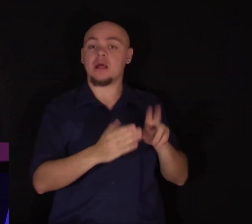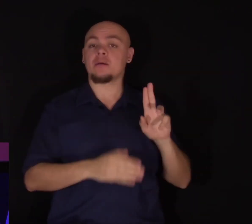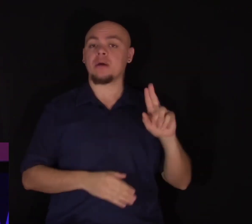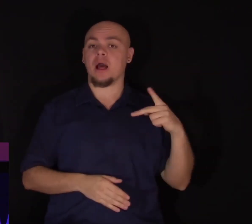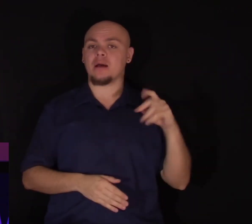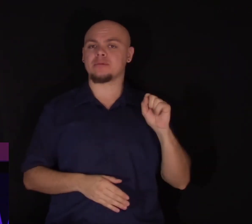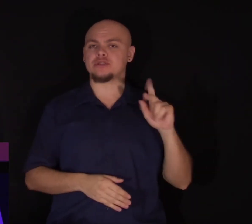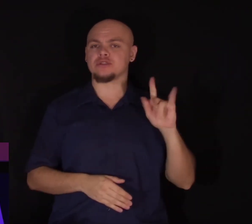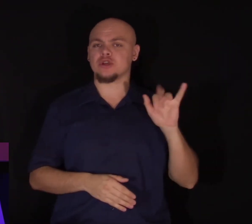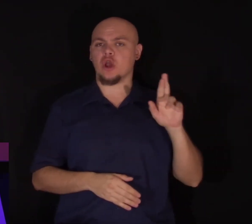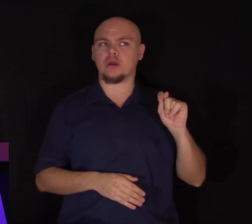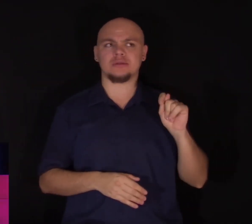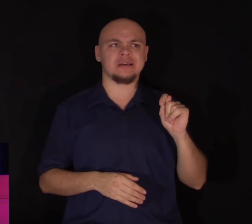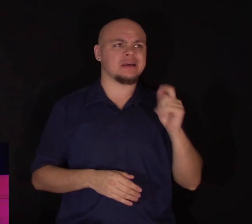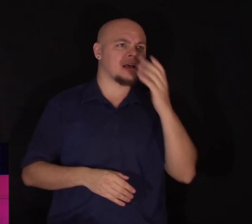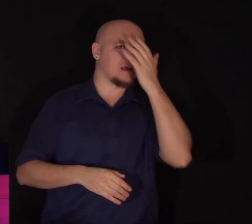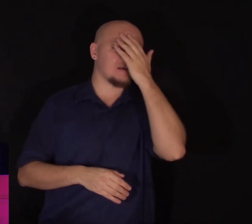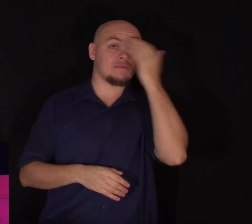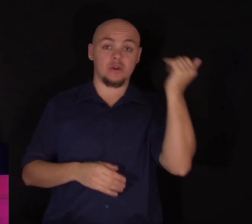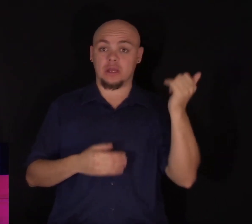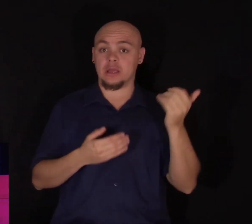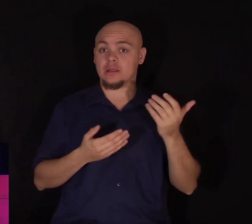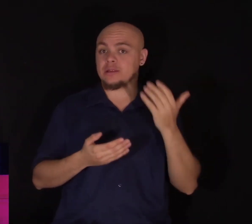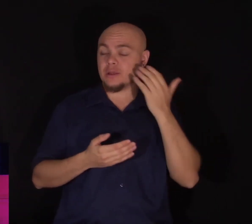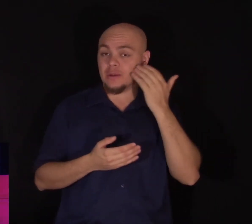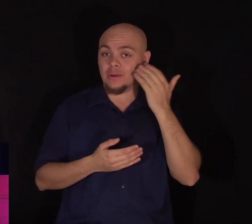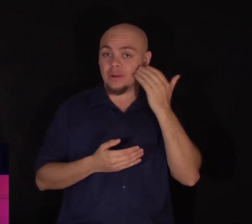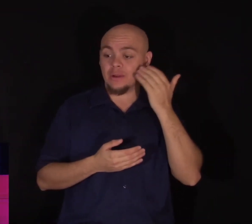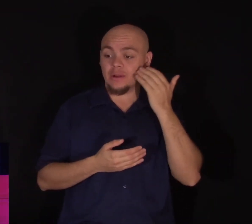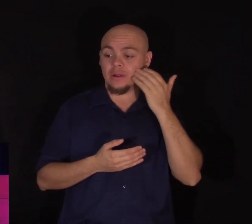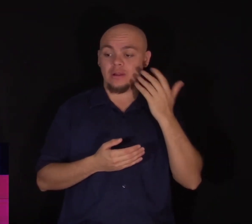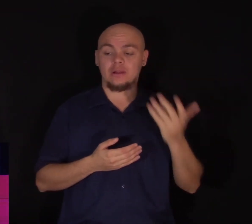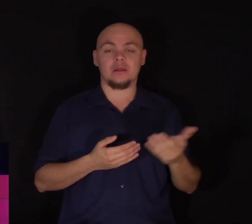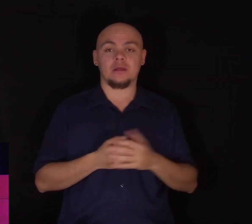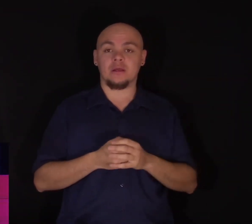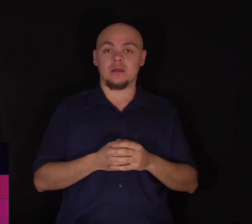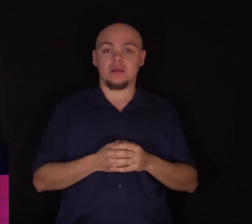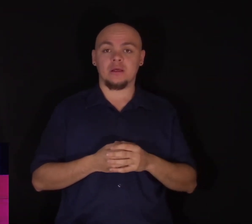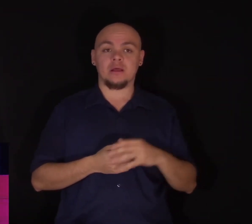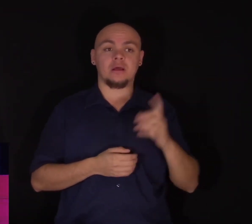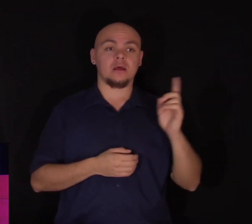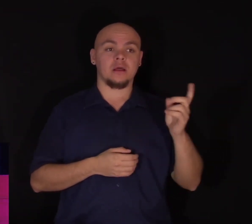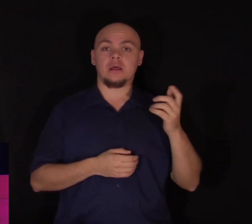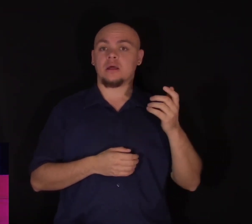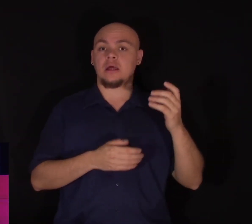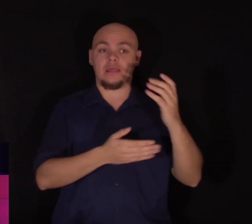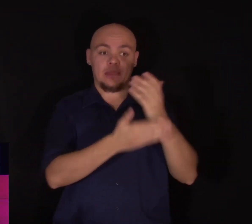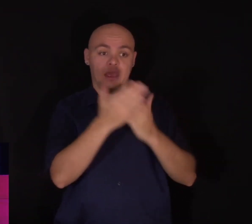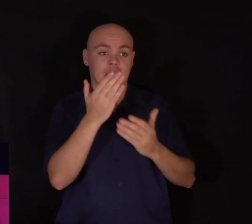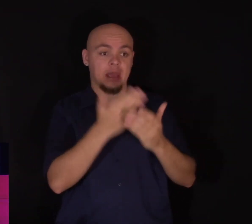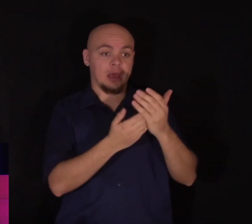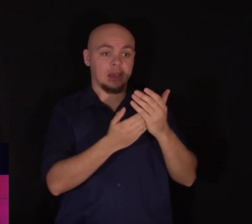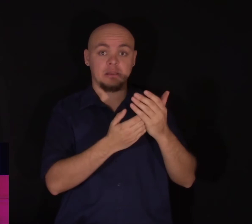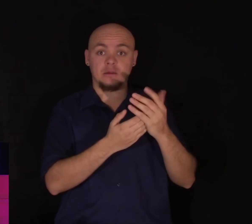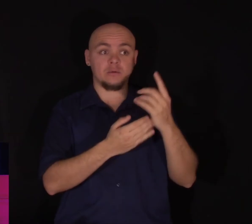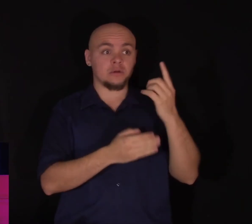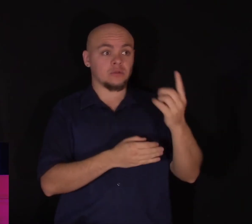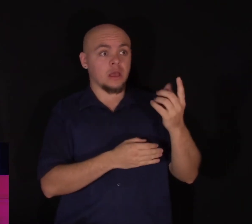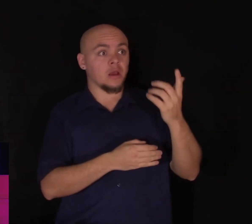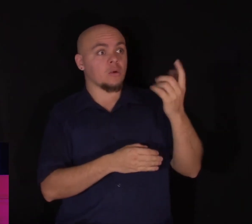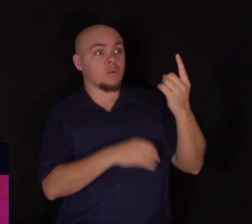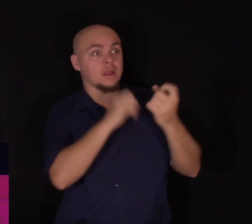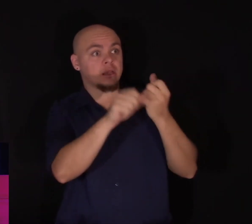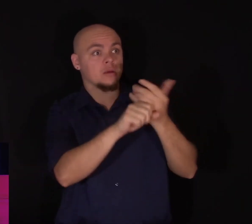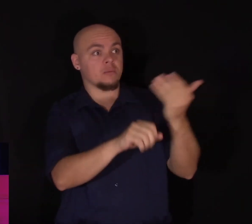felt somehow possible to forget, for instance, the hand that had been on my bum on the tube a year earlier, because that hand was no longer there. Not easy,